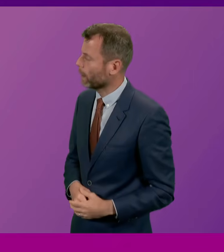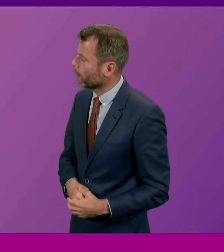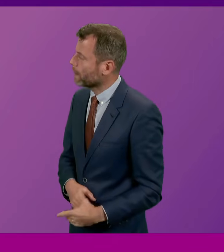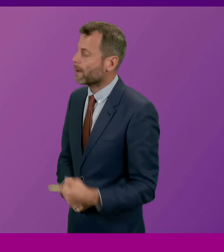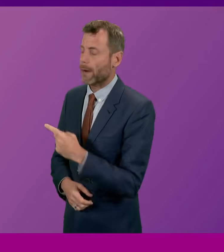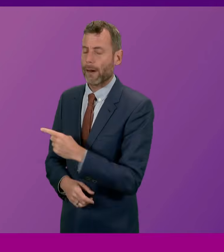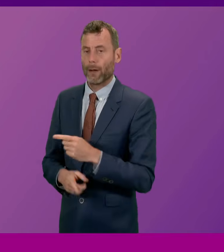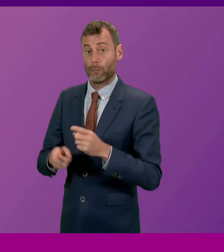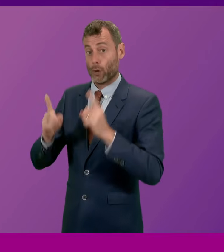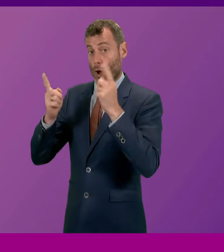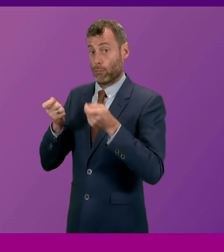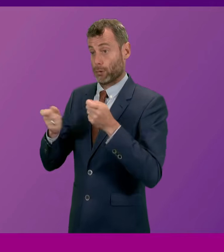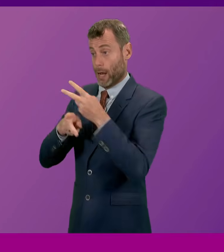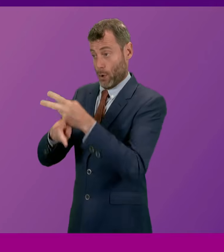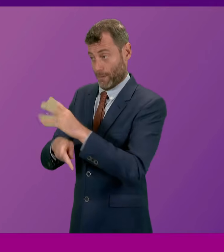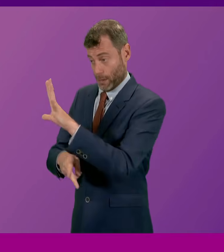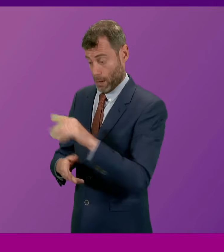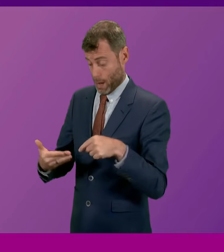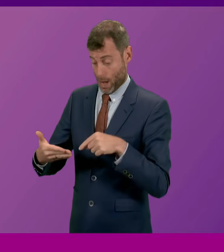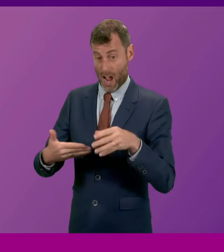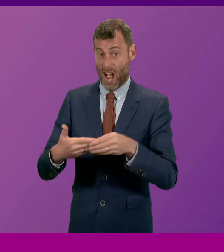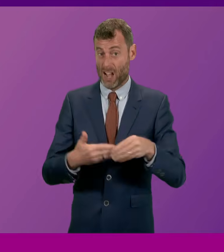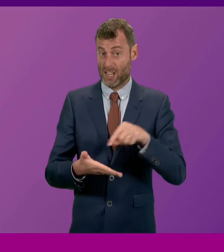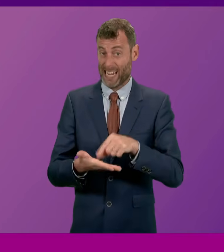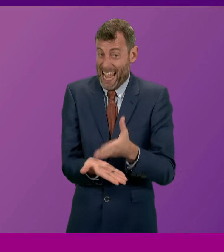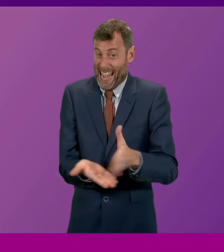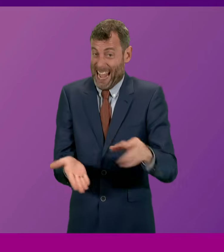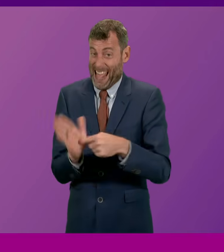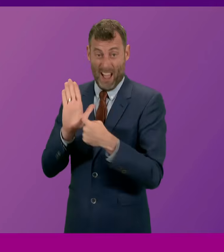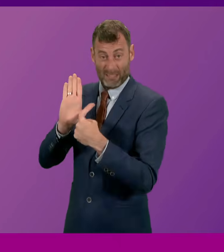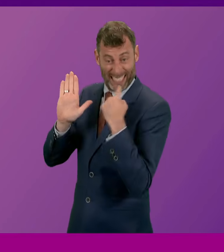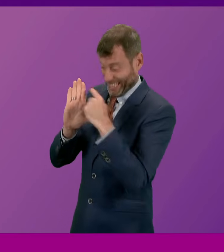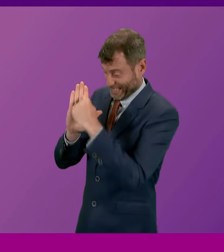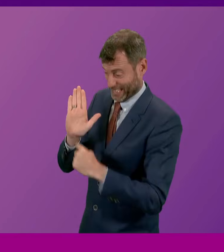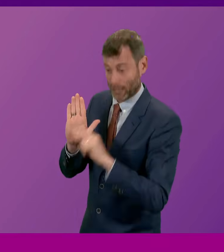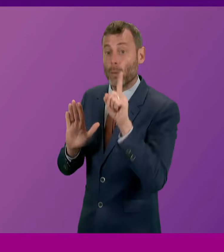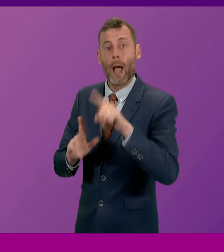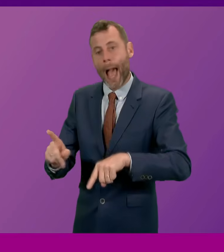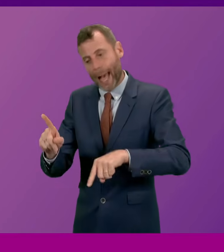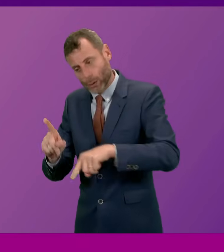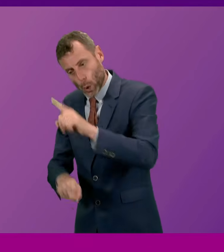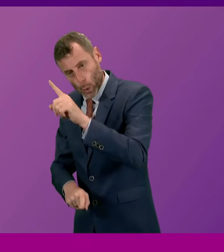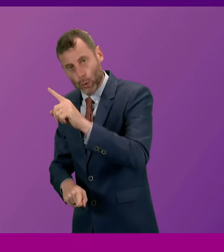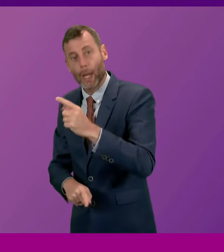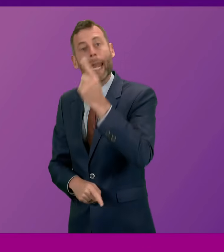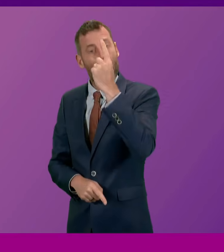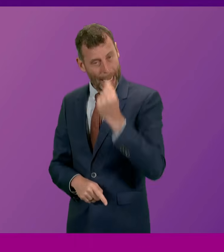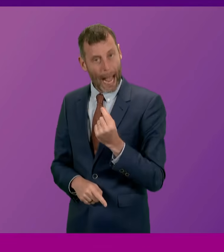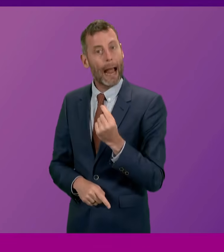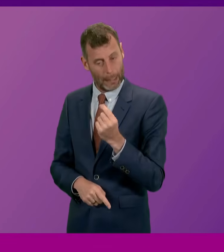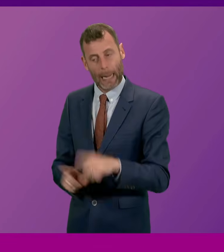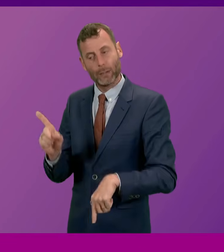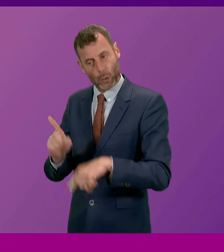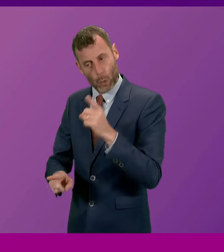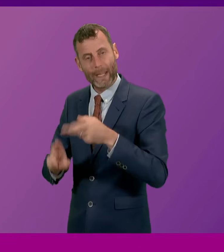President Officer, the guidance is crystal clear that exclusions are part of the approach that can be taken. But